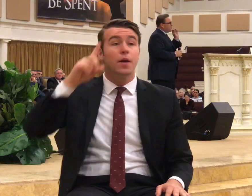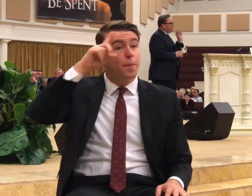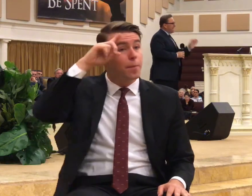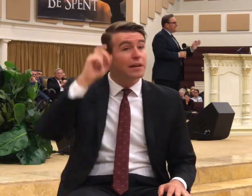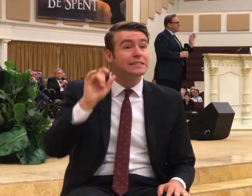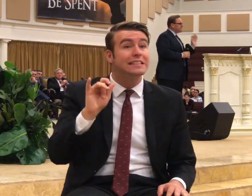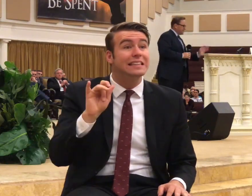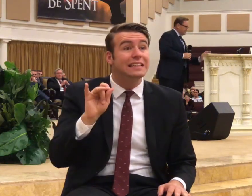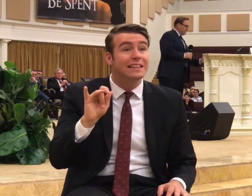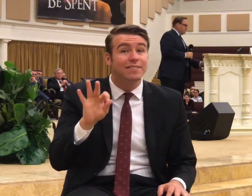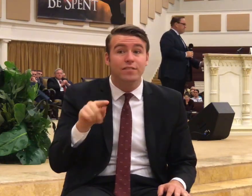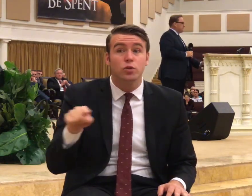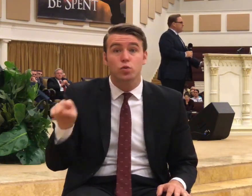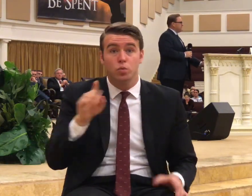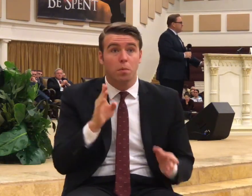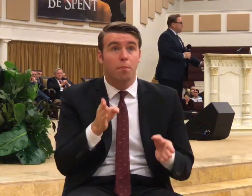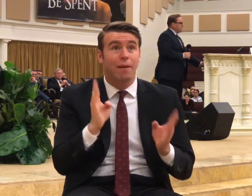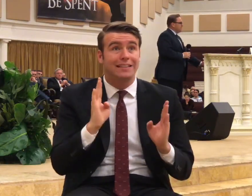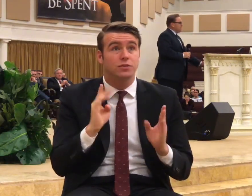Because if you pay attention,